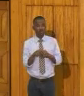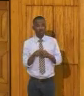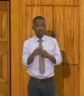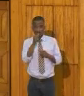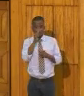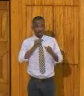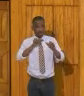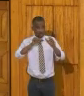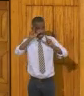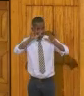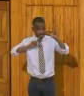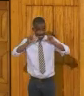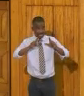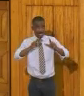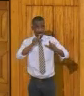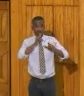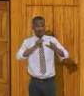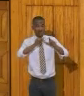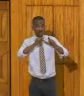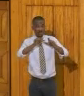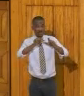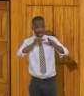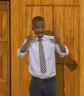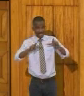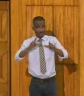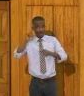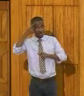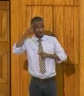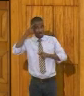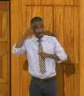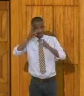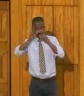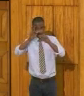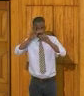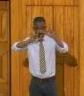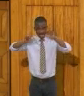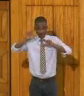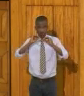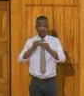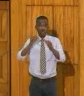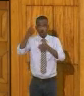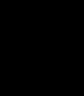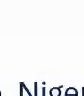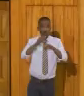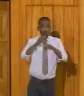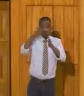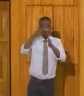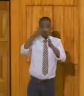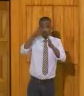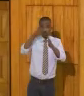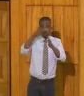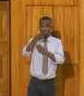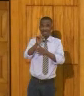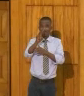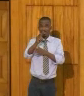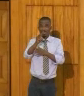lab and what is the cost in a public laboratory. So we got cost from of the HIV